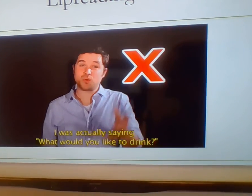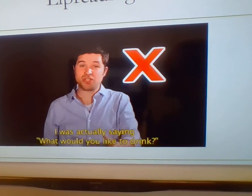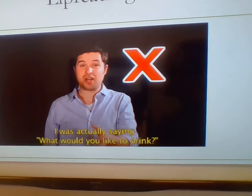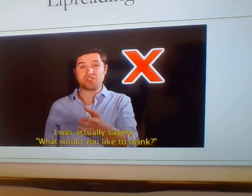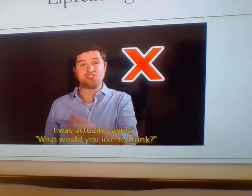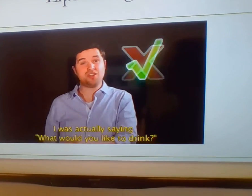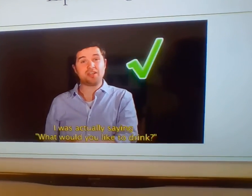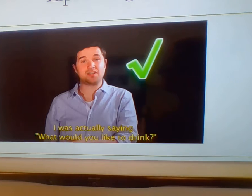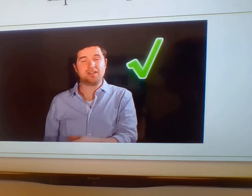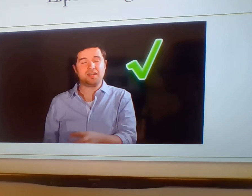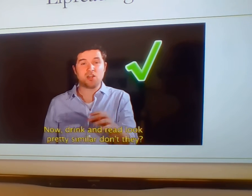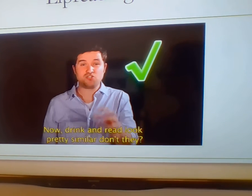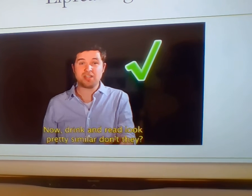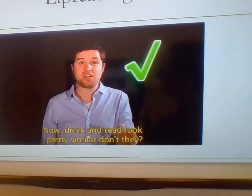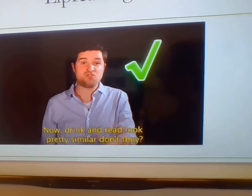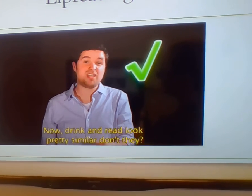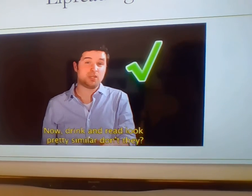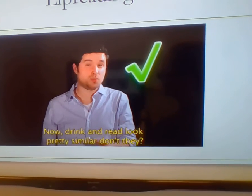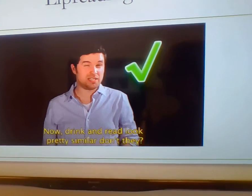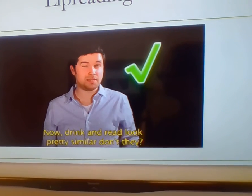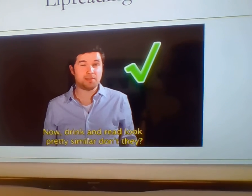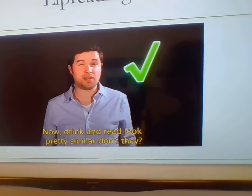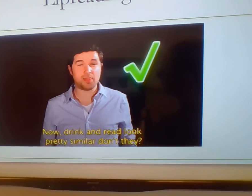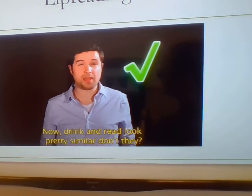like to drink? Now, drink and read look pretty similar, don't they?